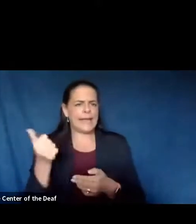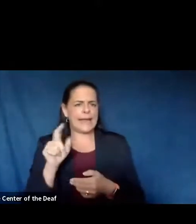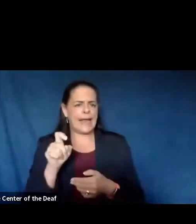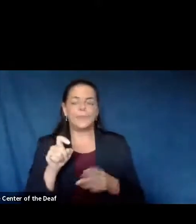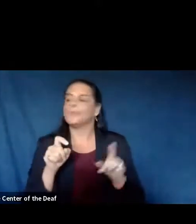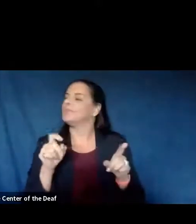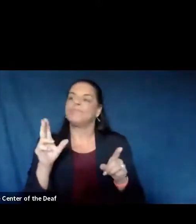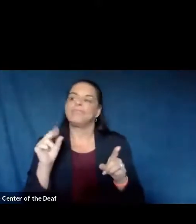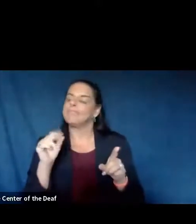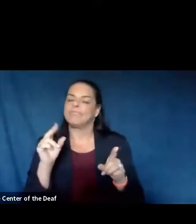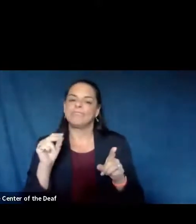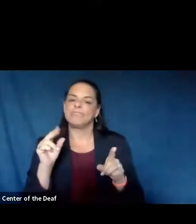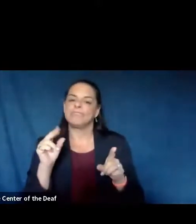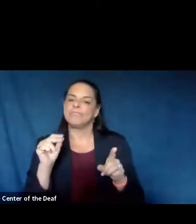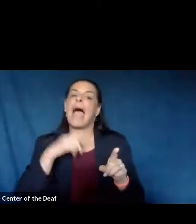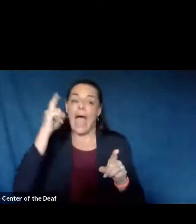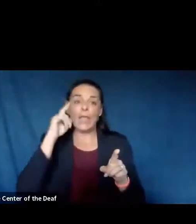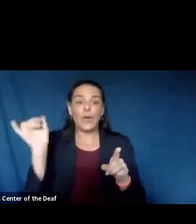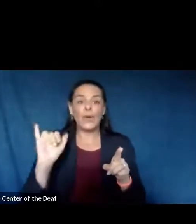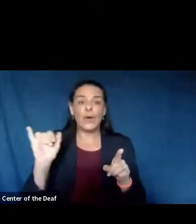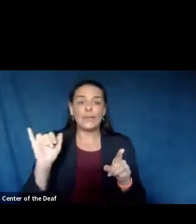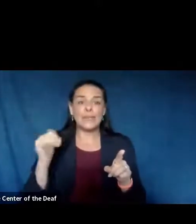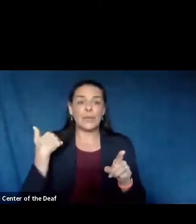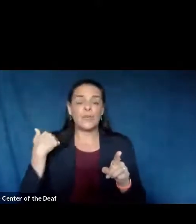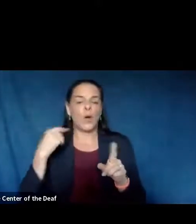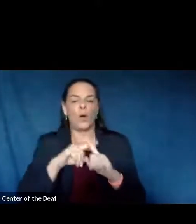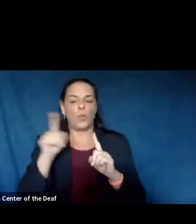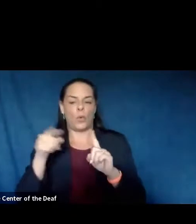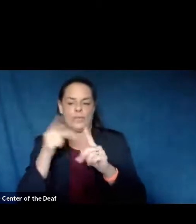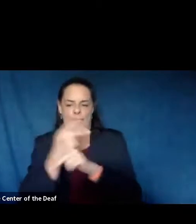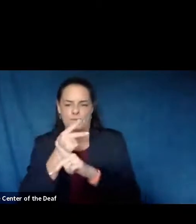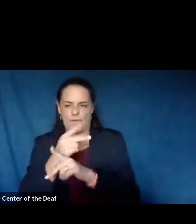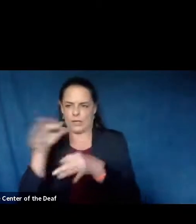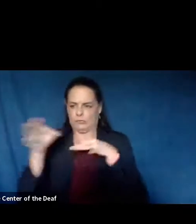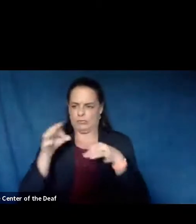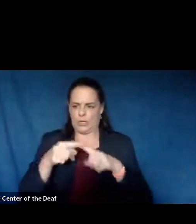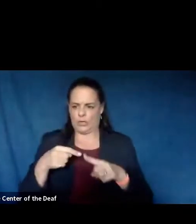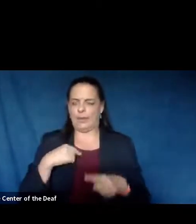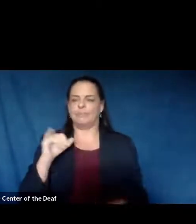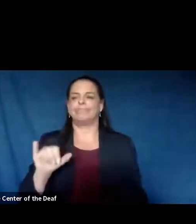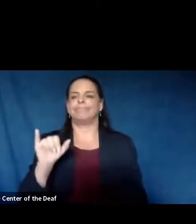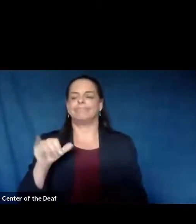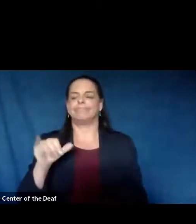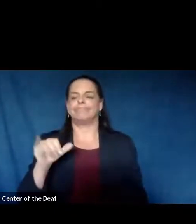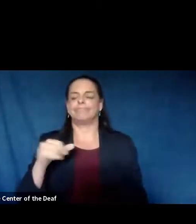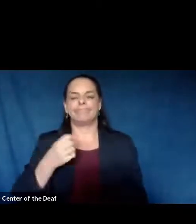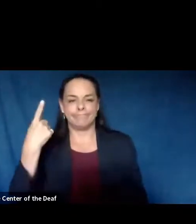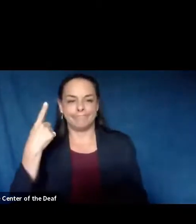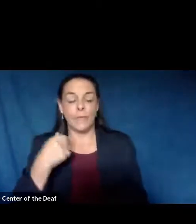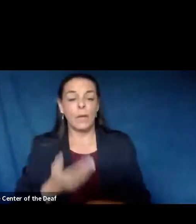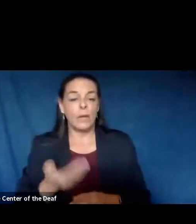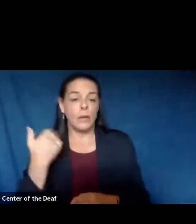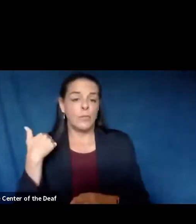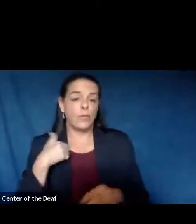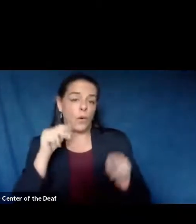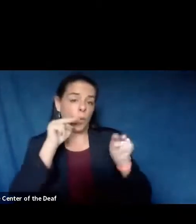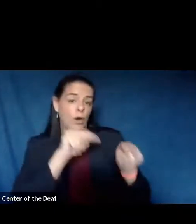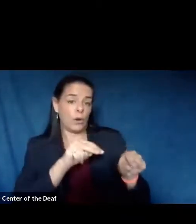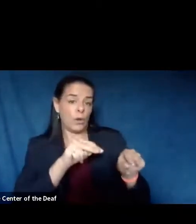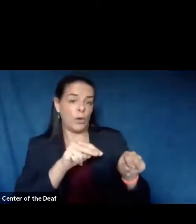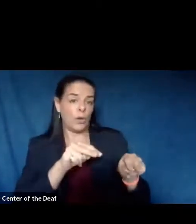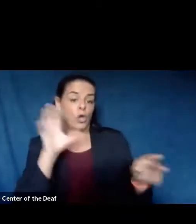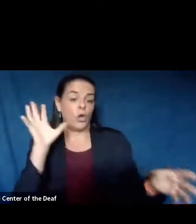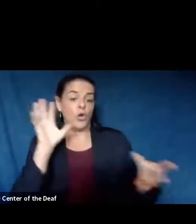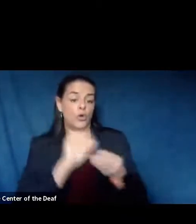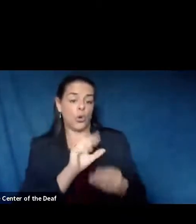Nope, actually, I thought the same thing, but when they went through the formula for me, it made sense. And so what we looked at before was we were taking our